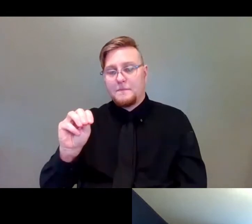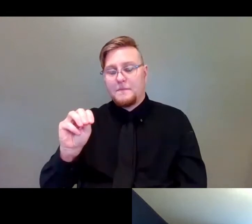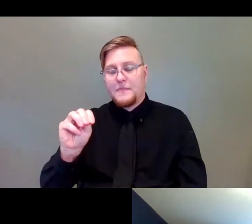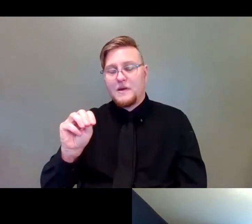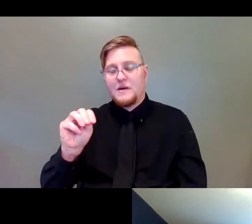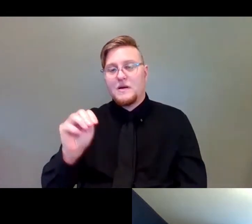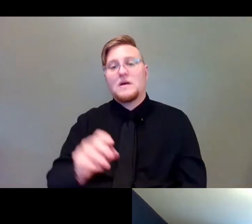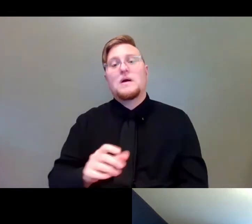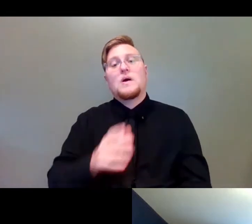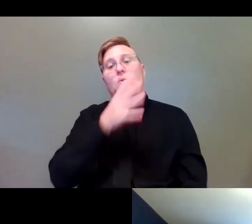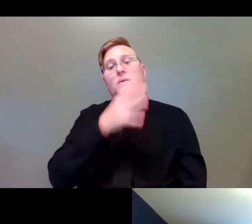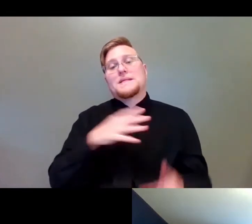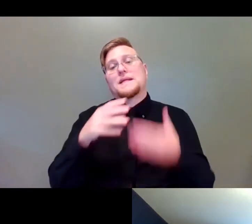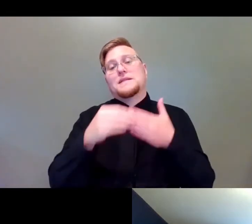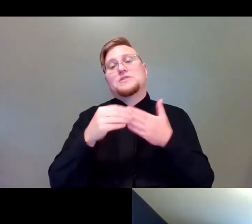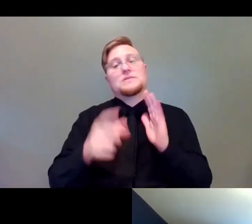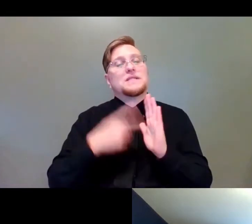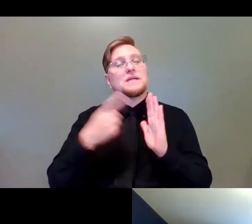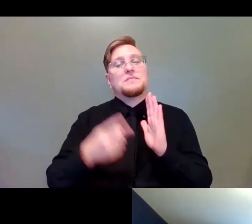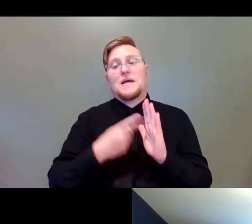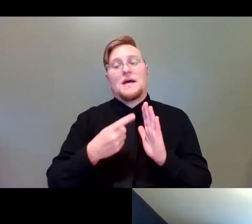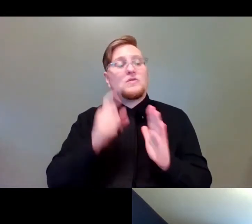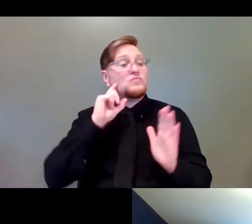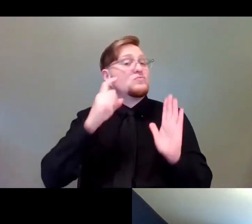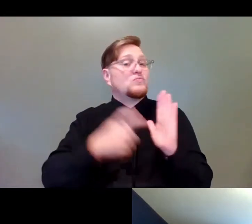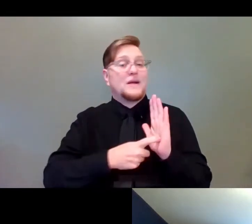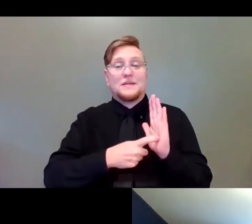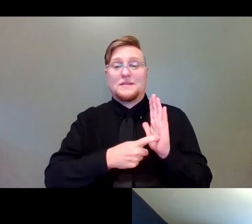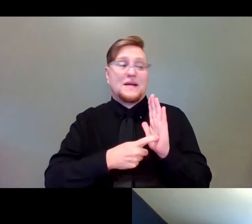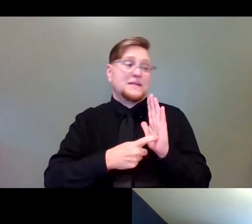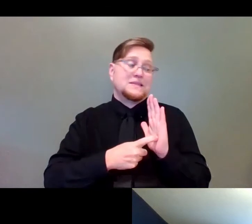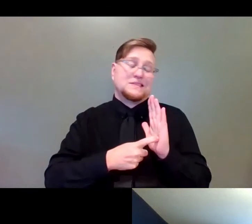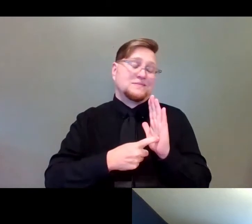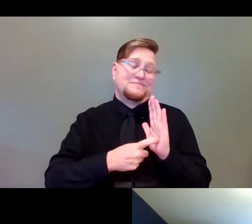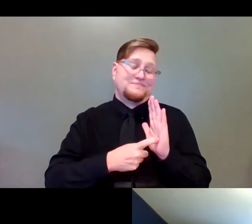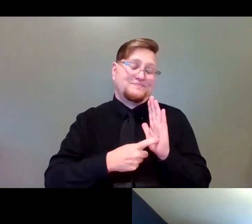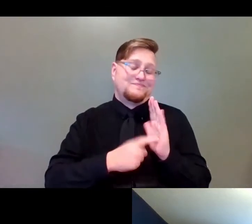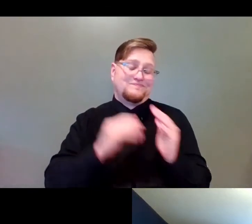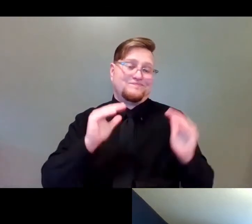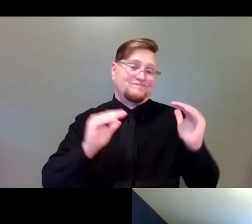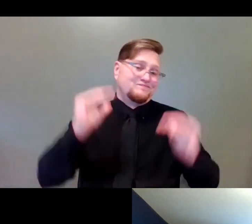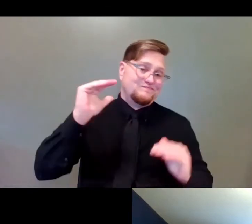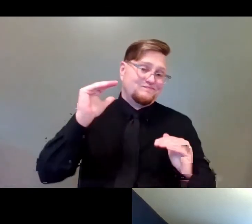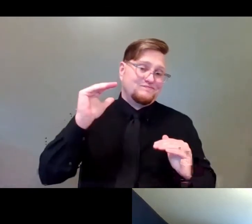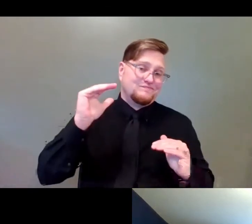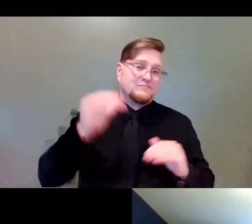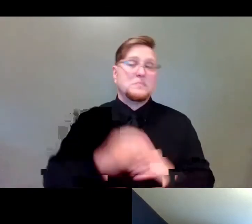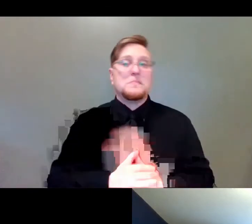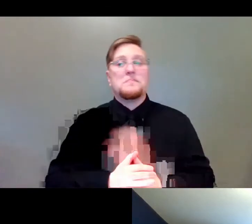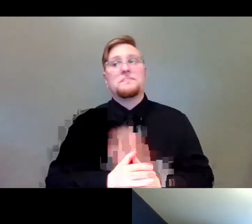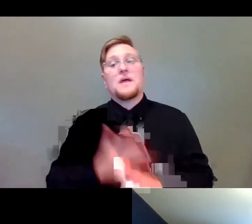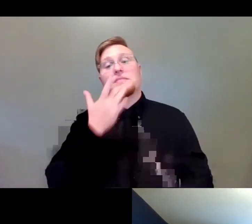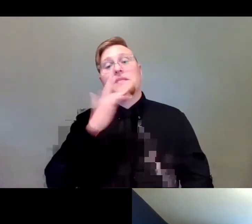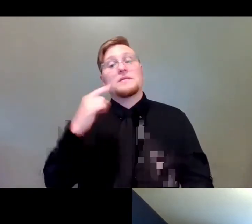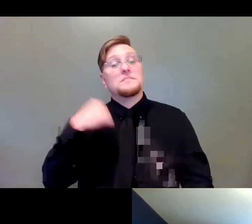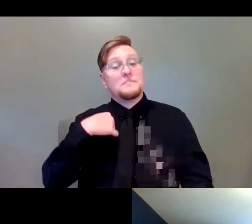leadership is not really recognized as it should be. I'm very fortunate. I you know, as